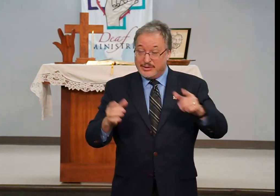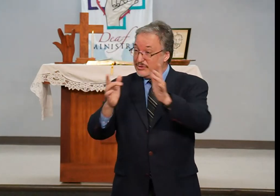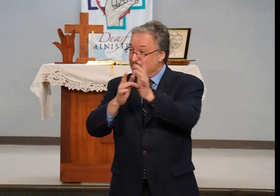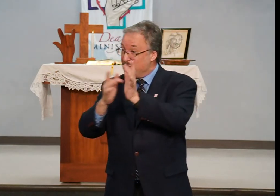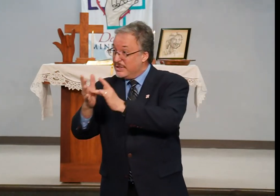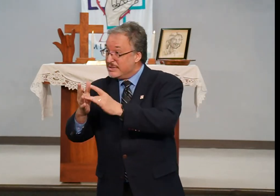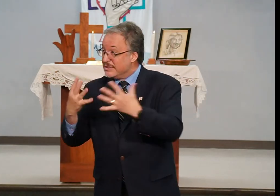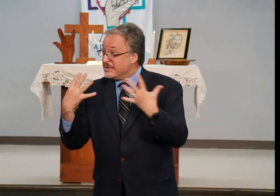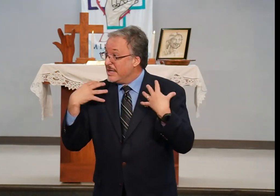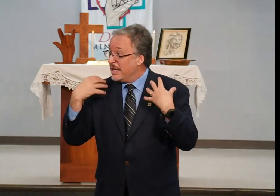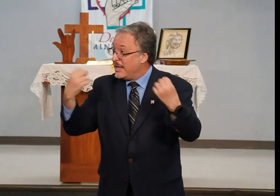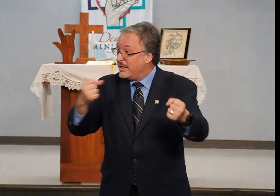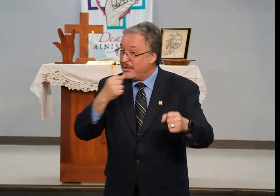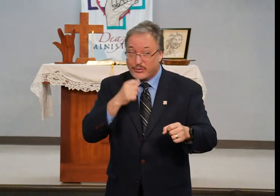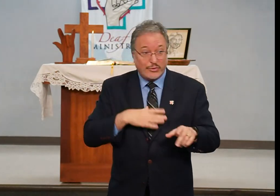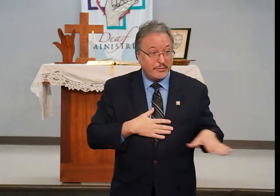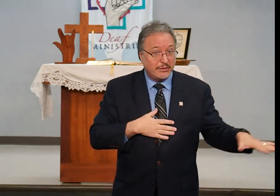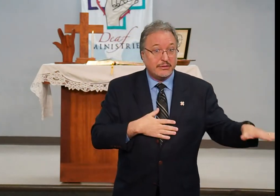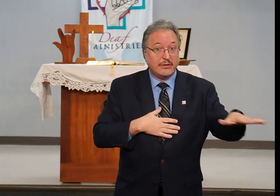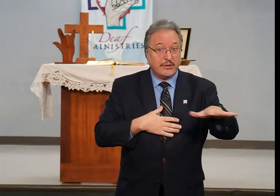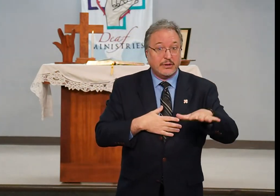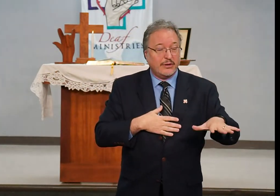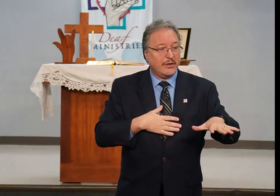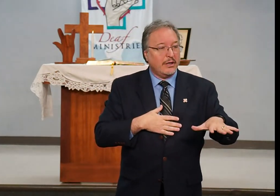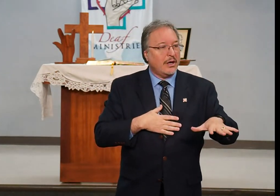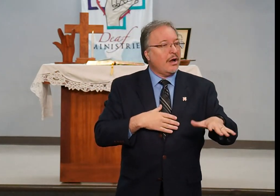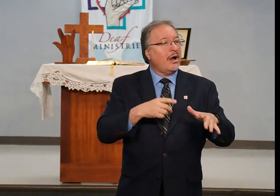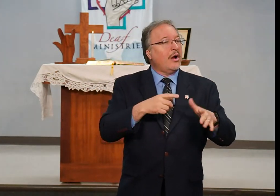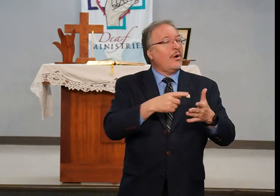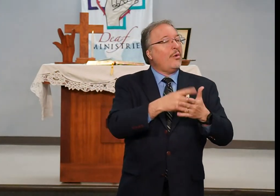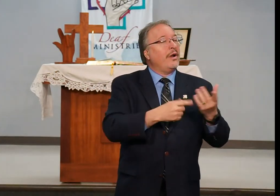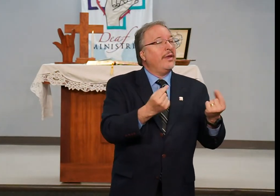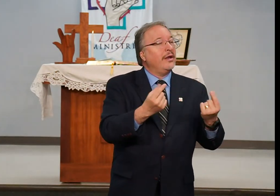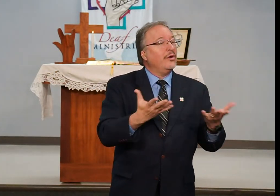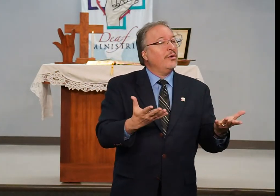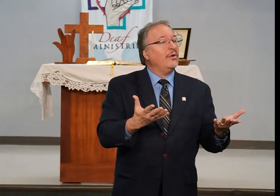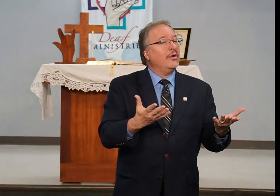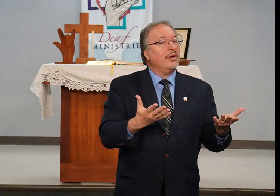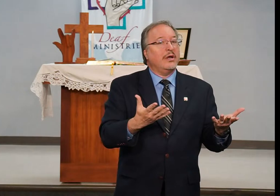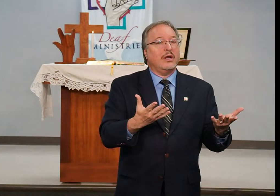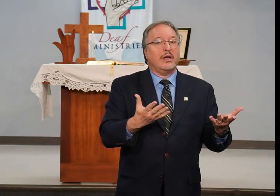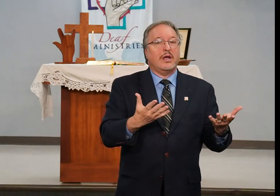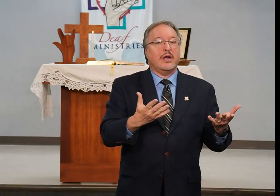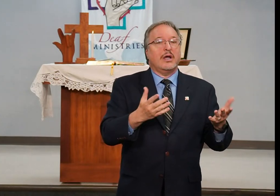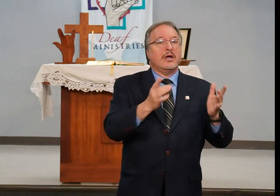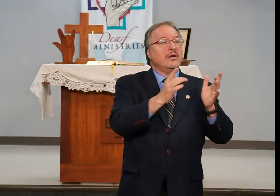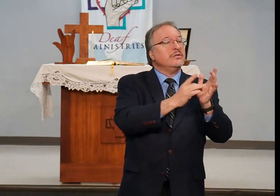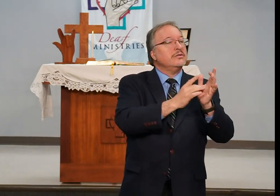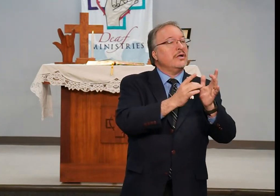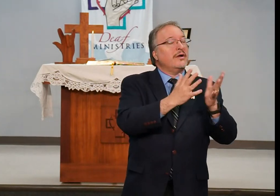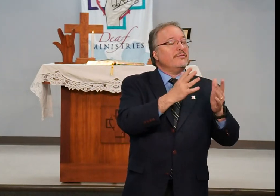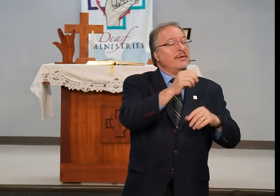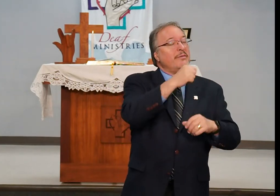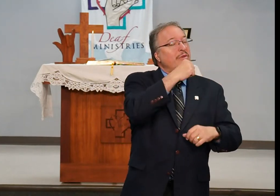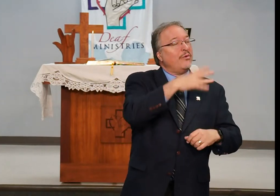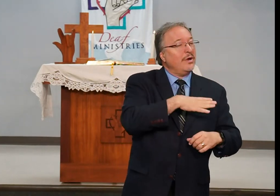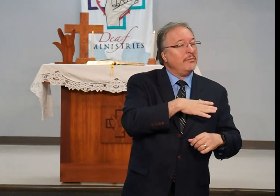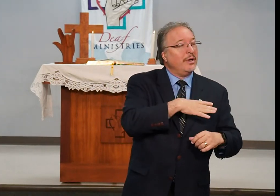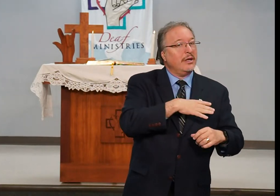Jesus as women were healed. And they participated in that. And really, it was